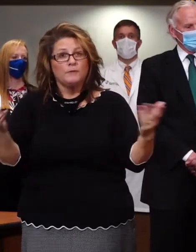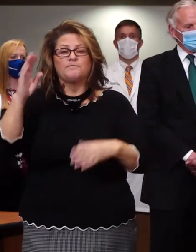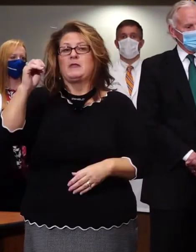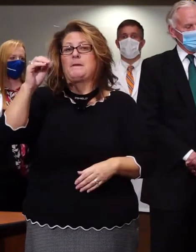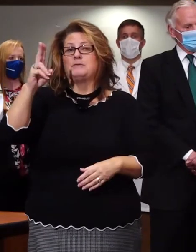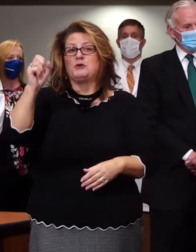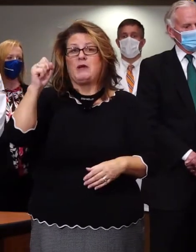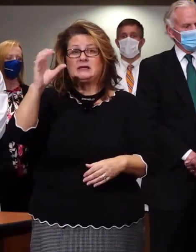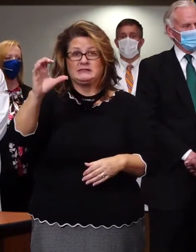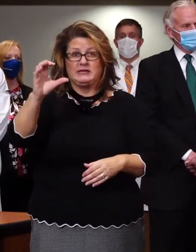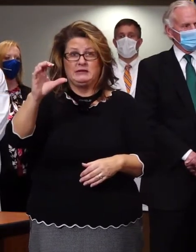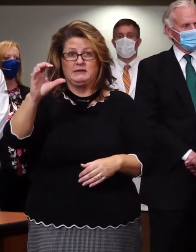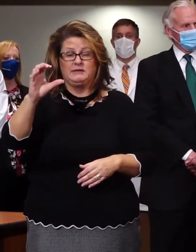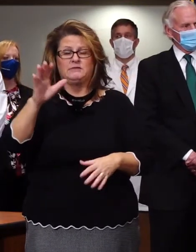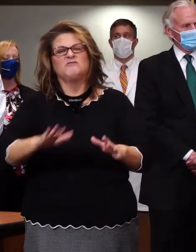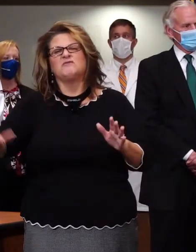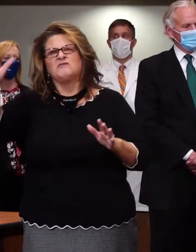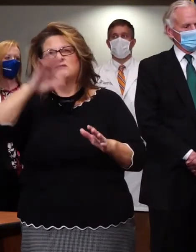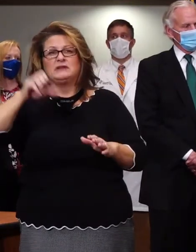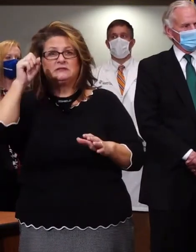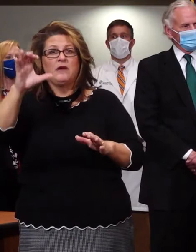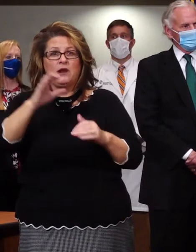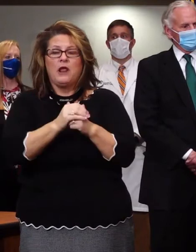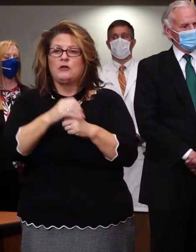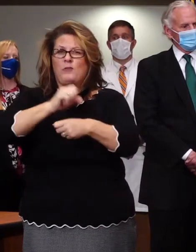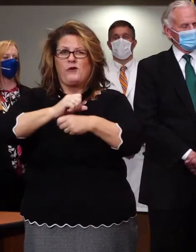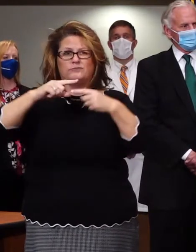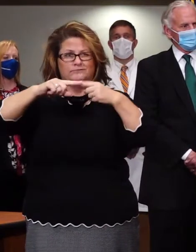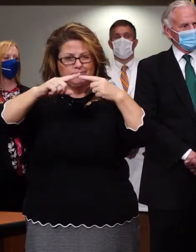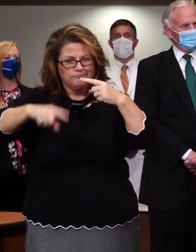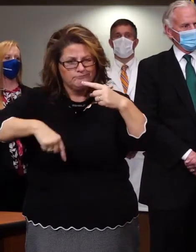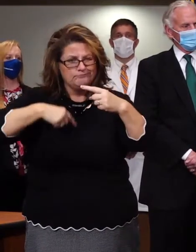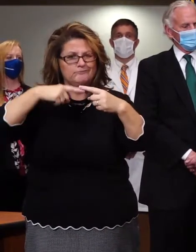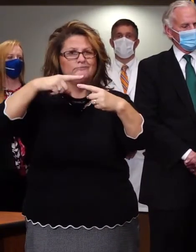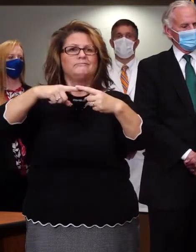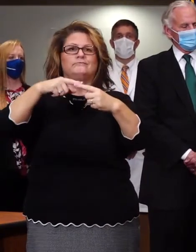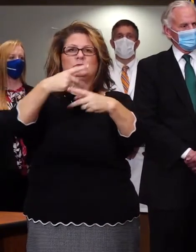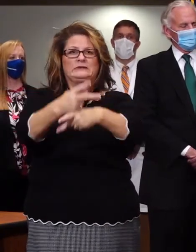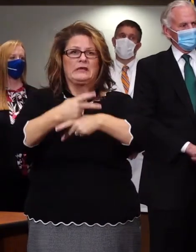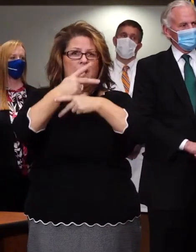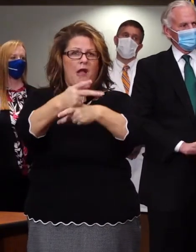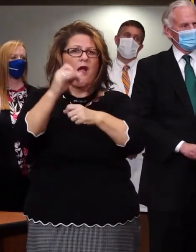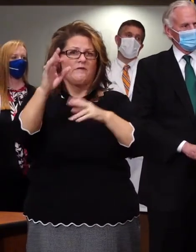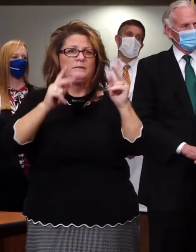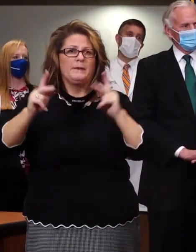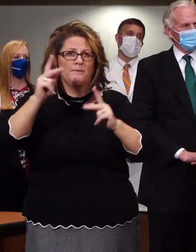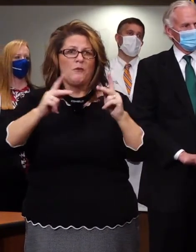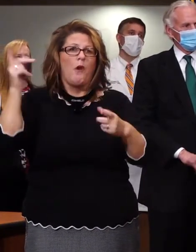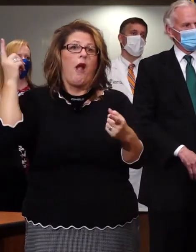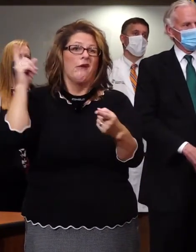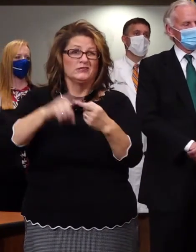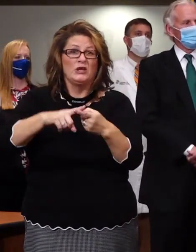health systems throughout the state are working around the clock to care for our communities until we reach the end of this